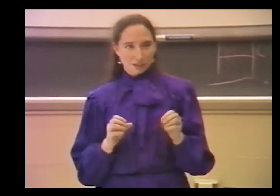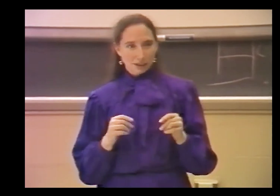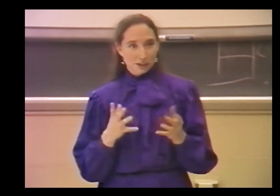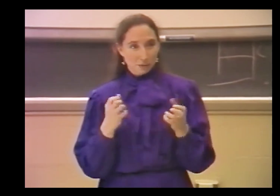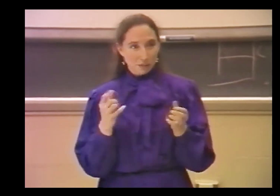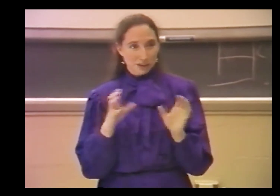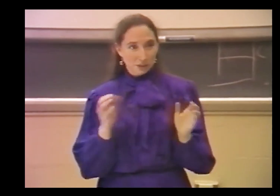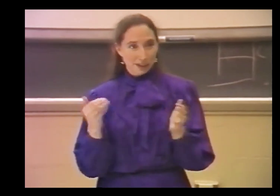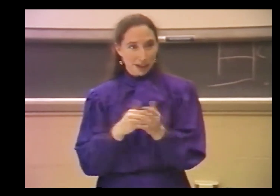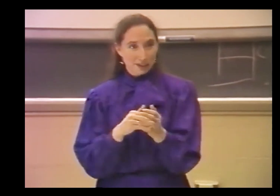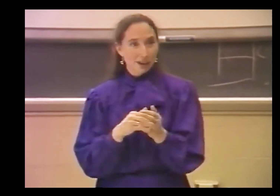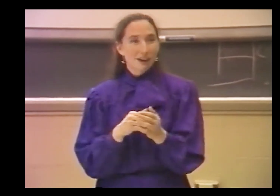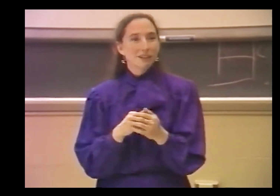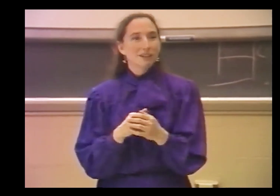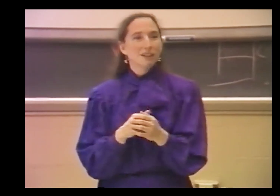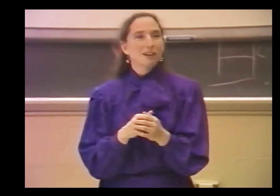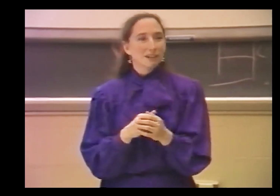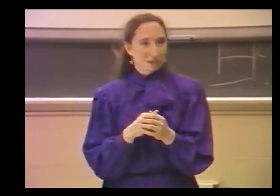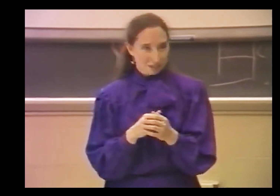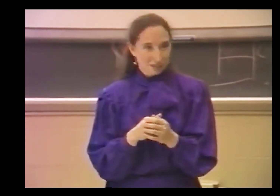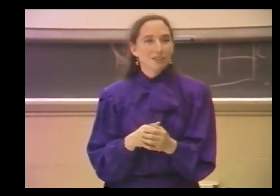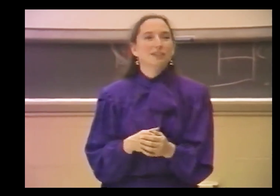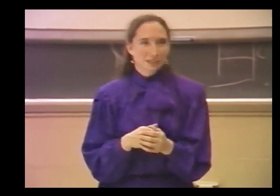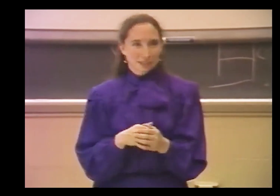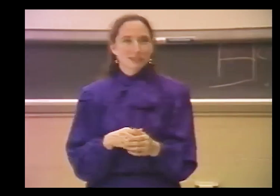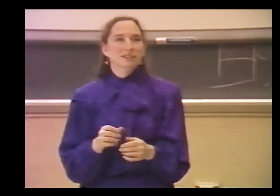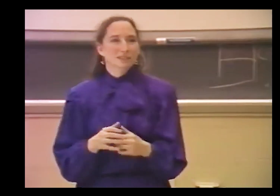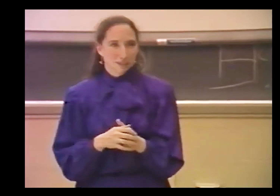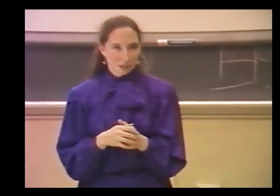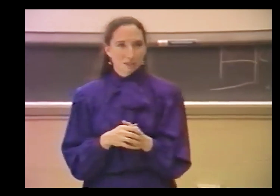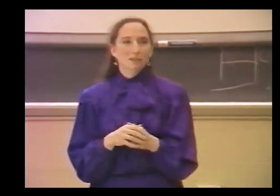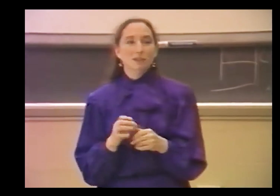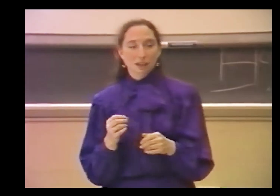Okay, do you want me to do it again? Yeah. Yeah.